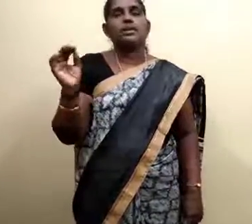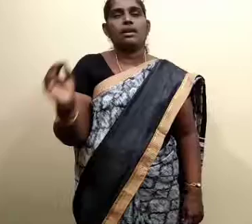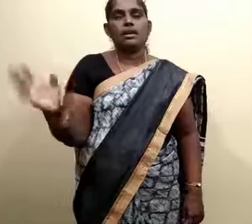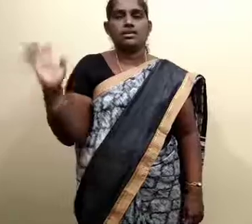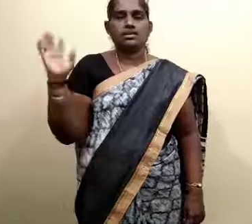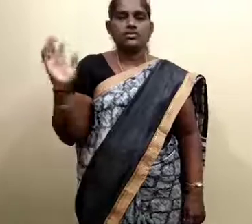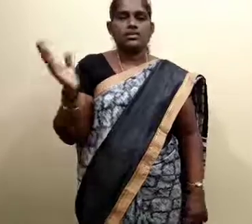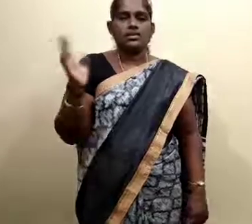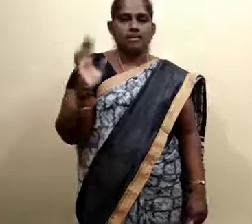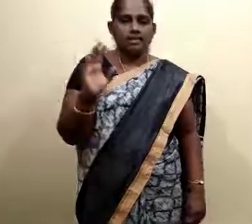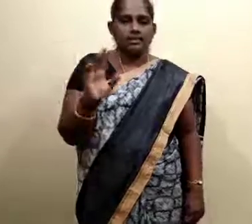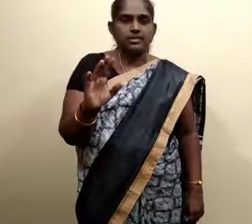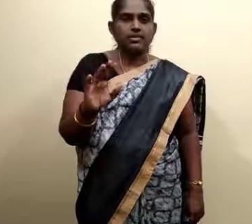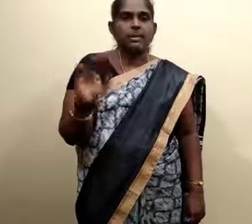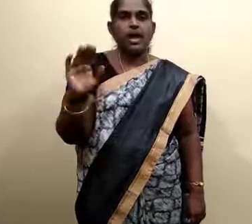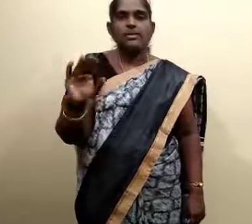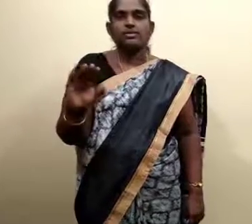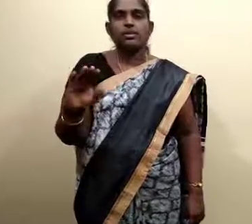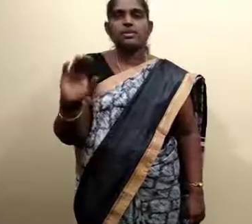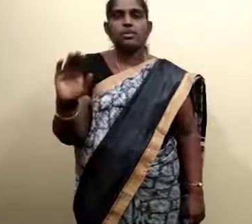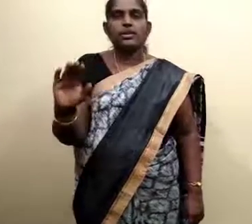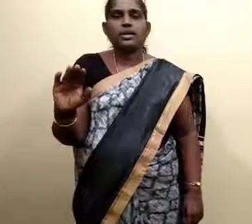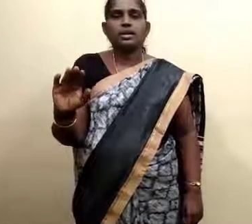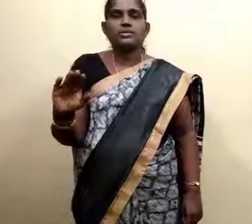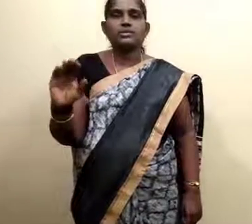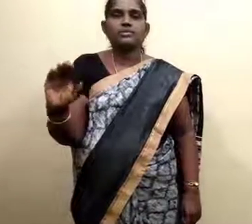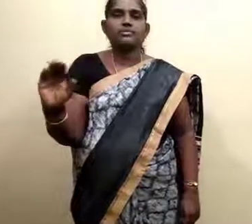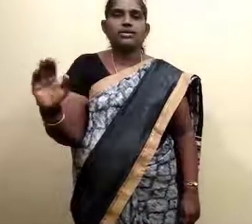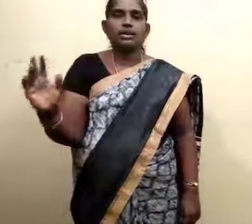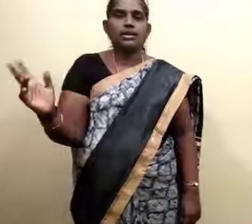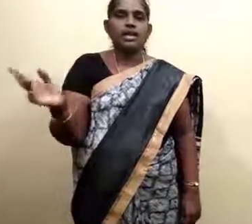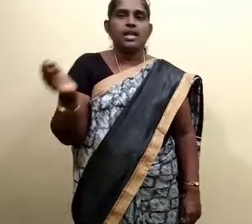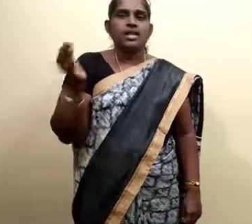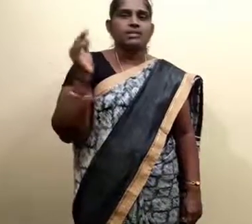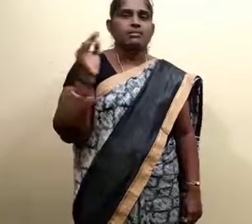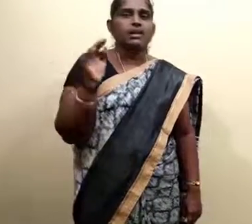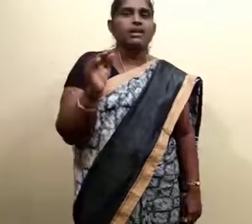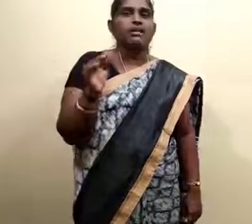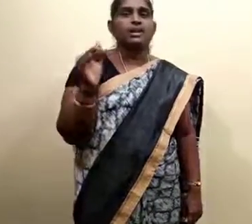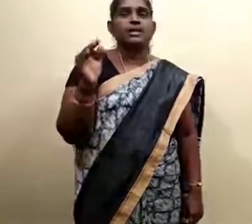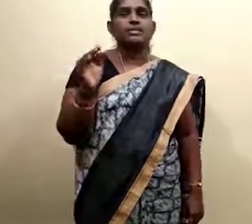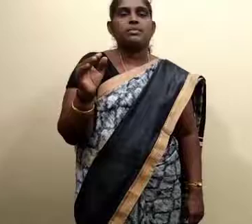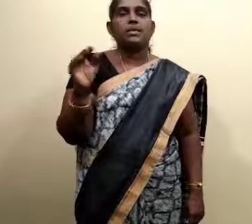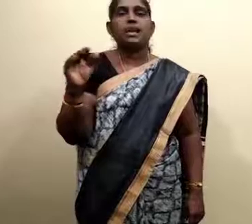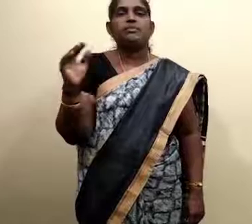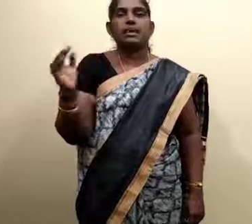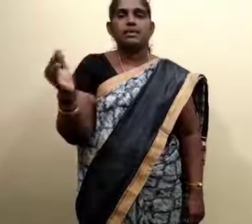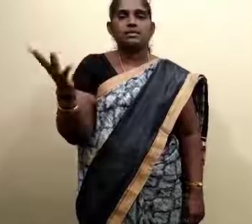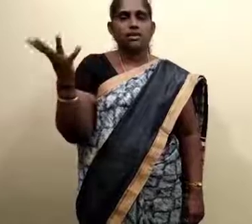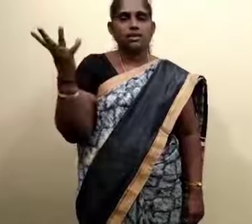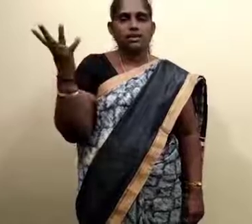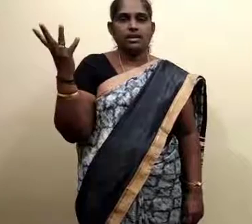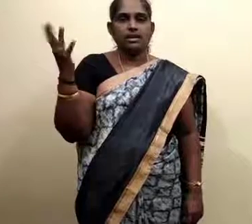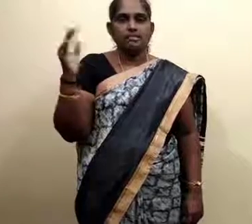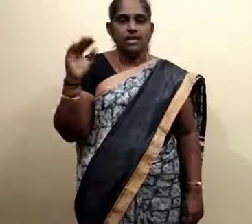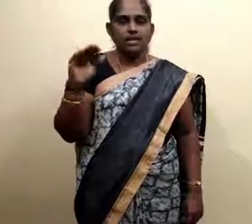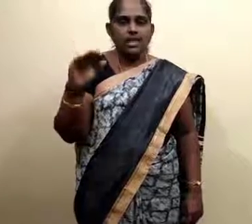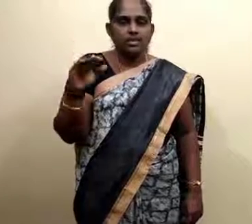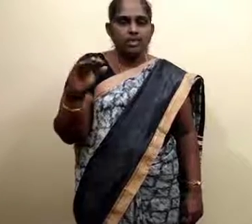a lot. The peasants as well as the working class suffered a lot. The middle class became wealthy. Middle class